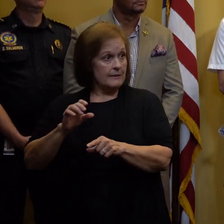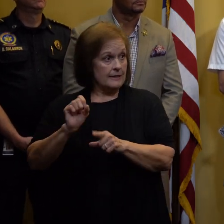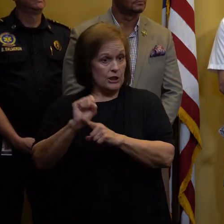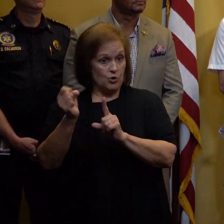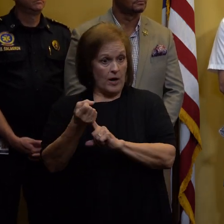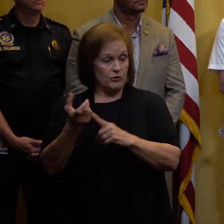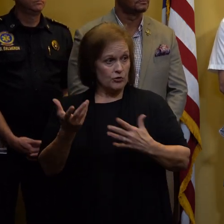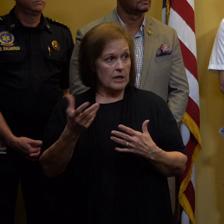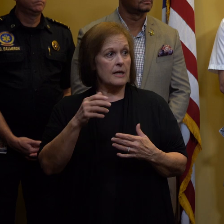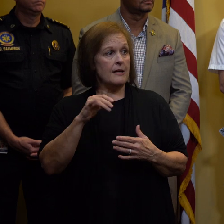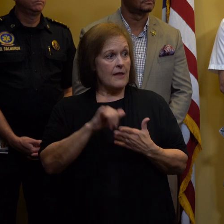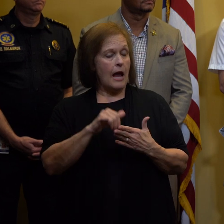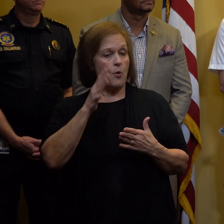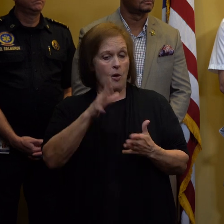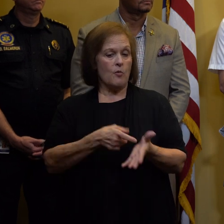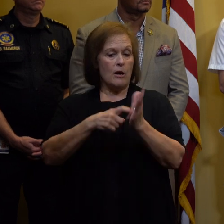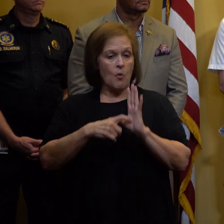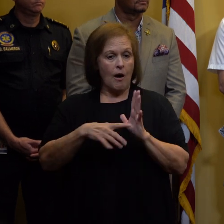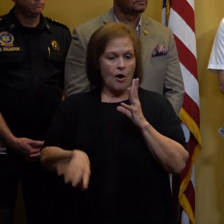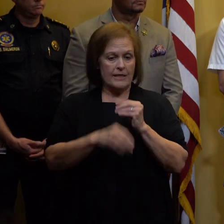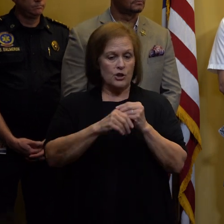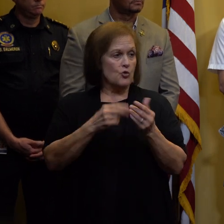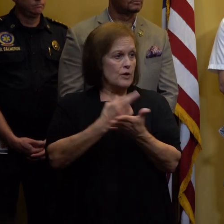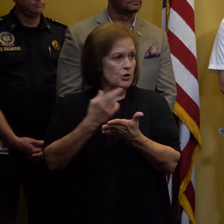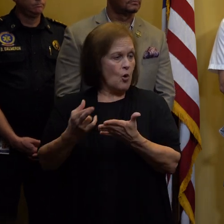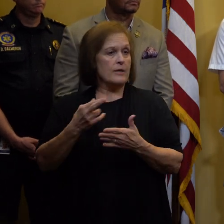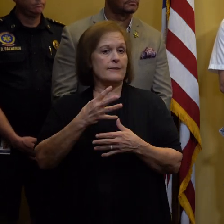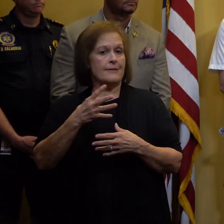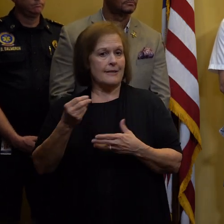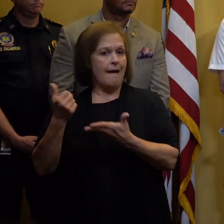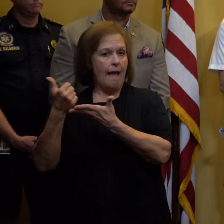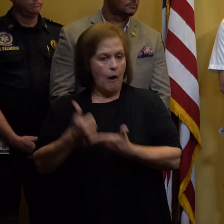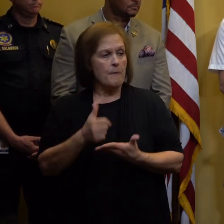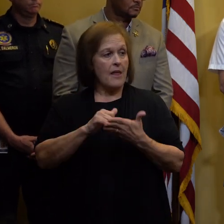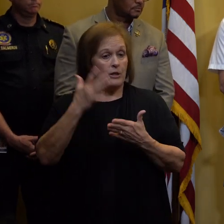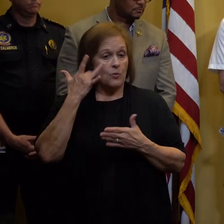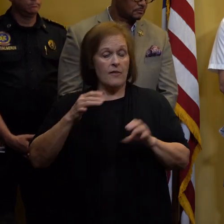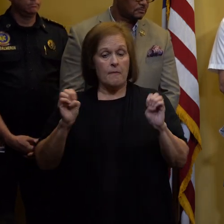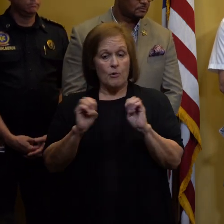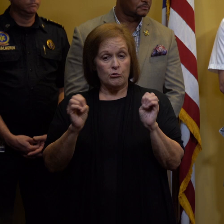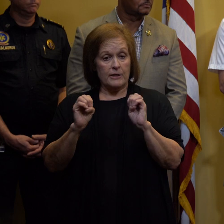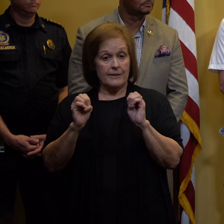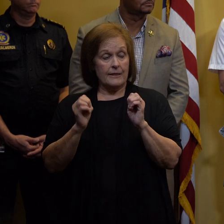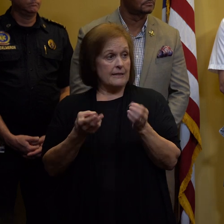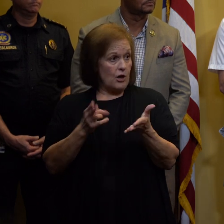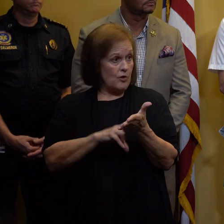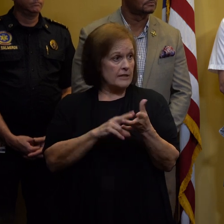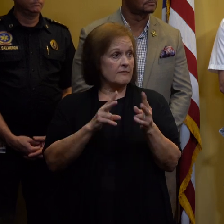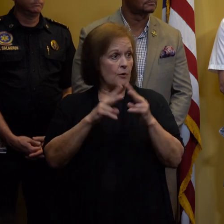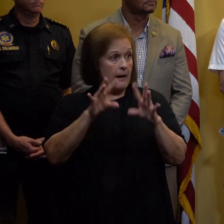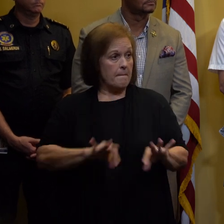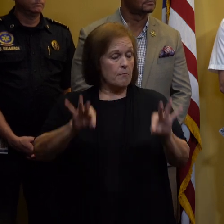will require additional resources as well as manpower. And that's why this emergency declaration is so